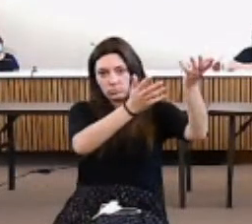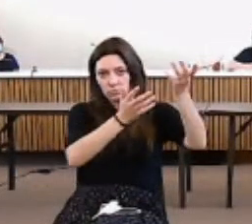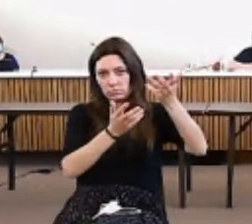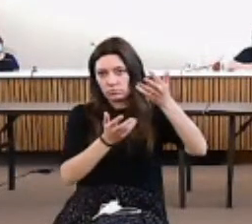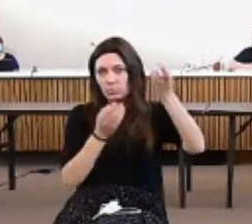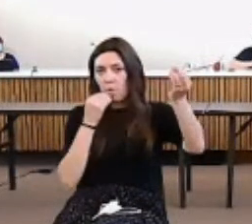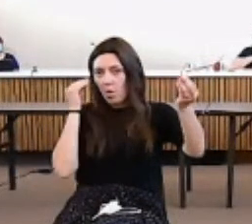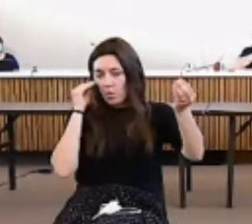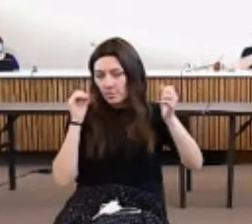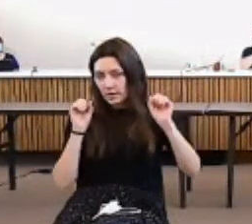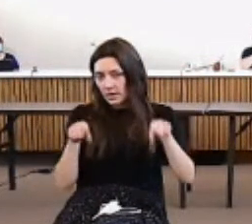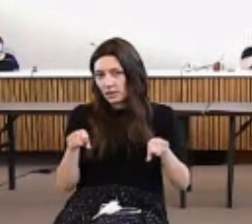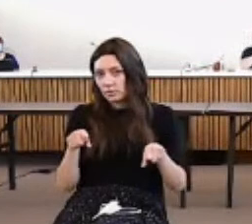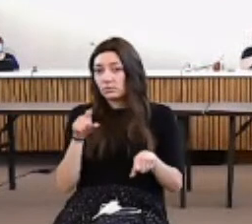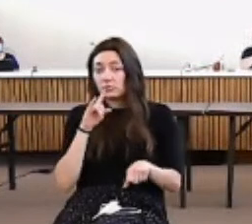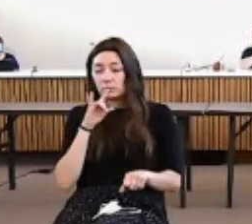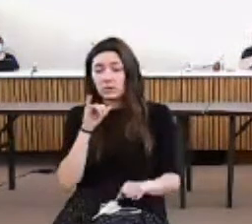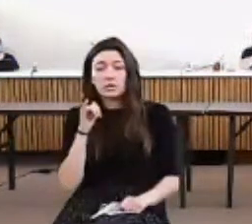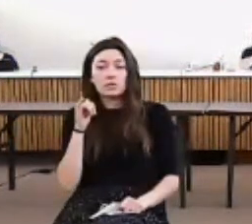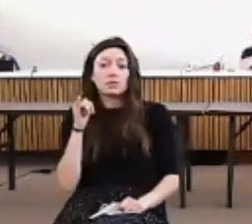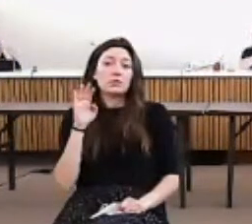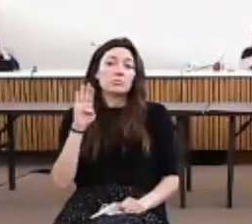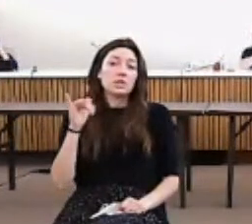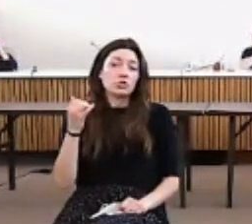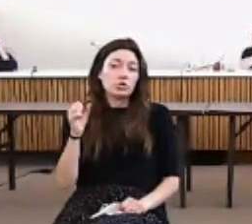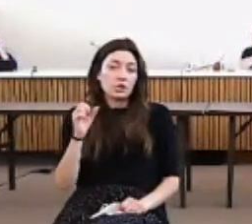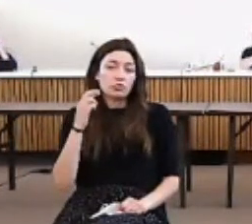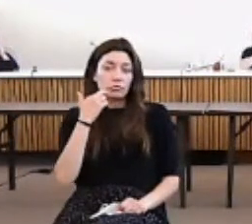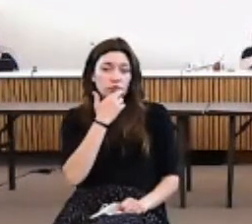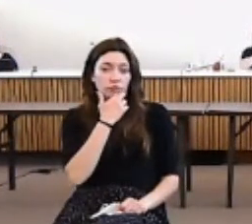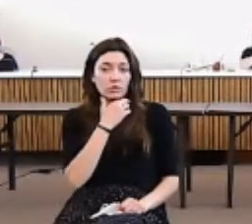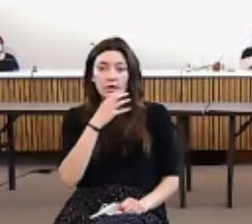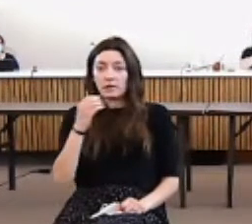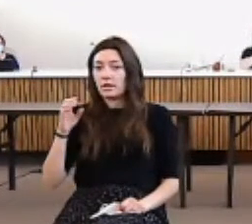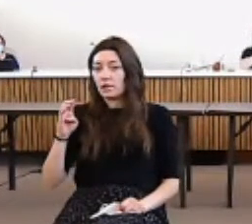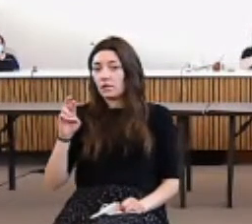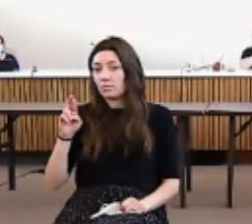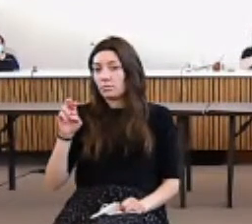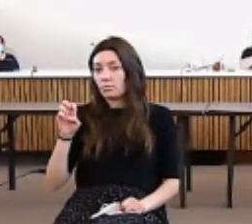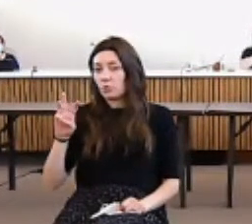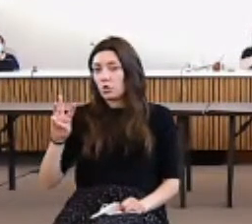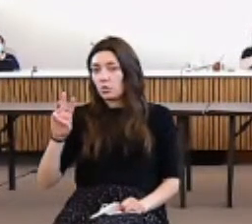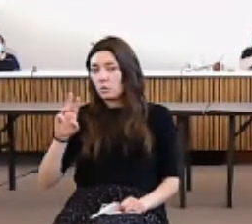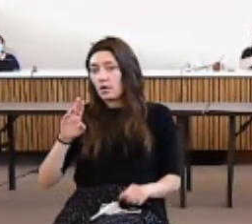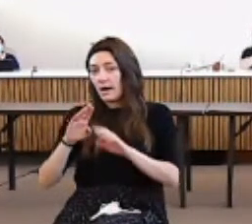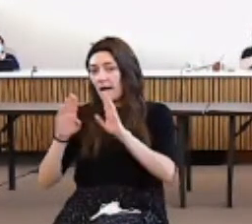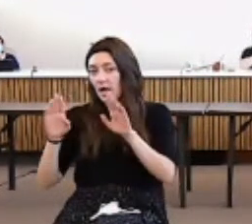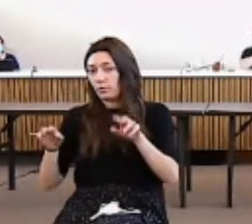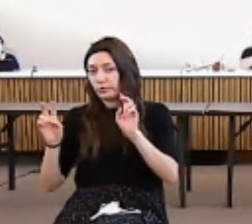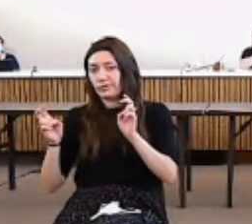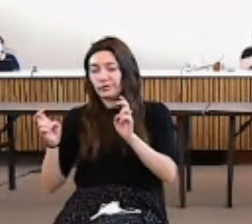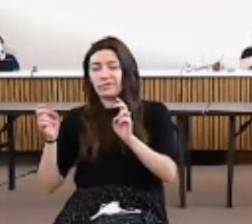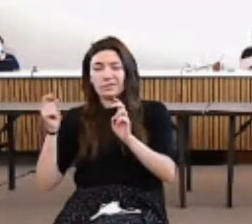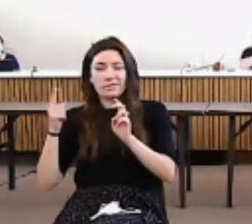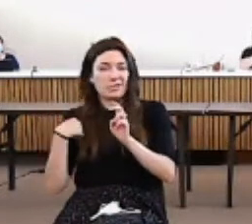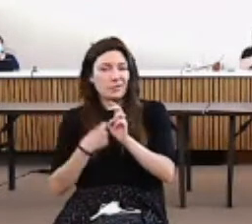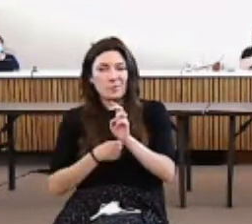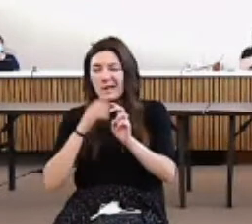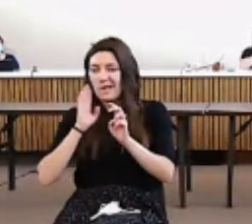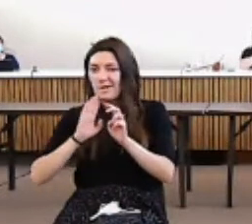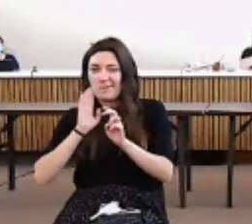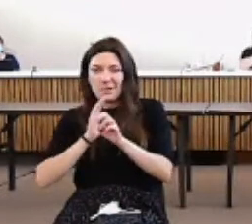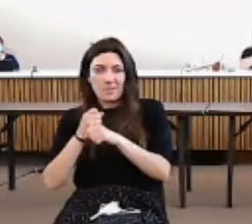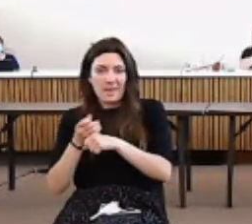really BJ's Restaurant and Brew House, although we will not be brewing any beer at this location. There are